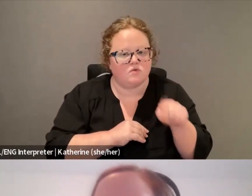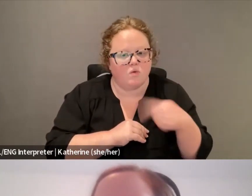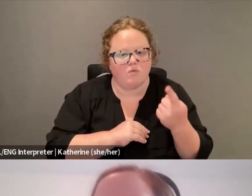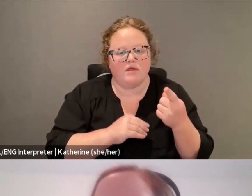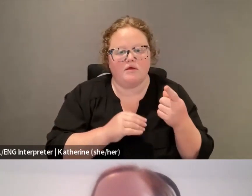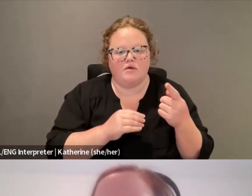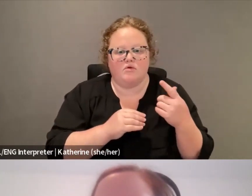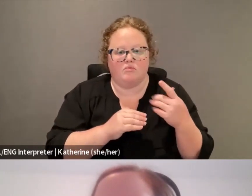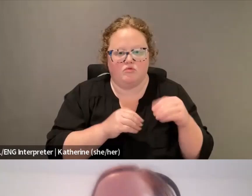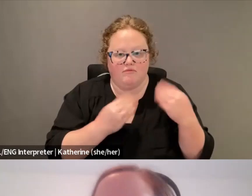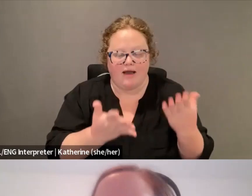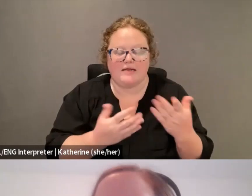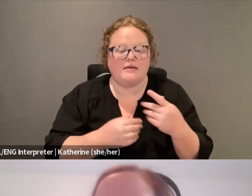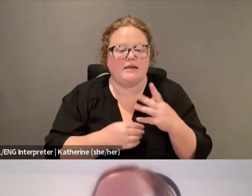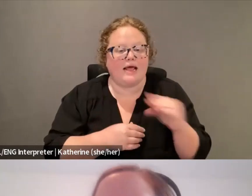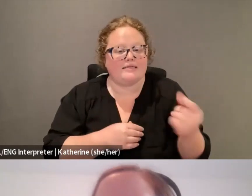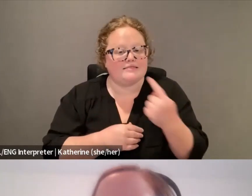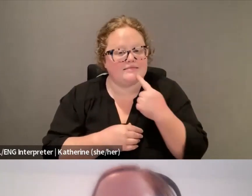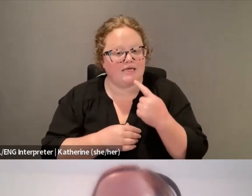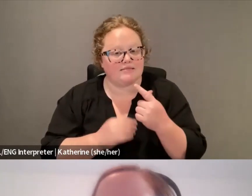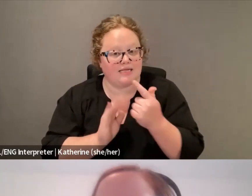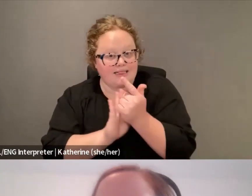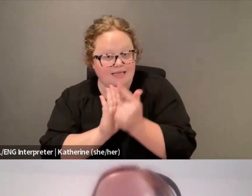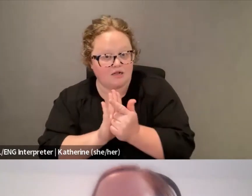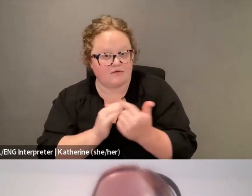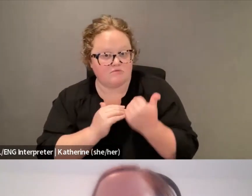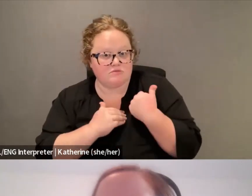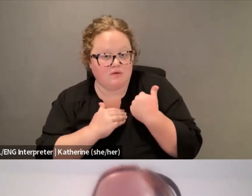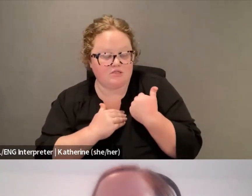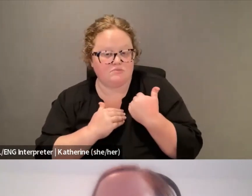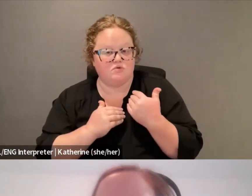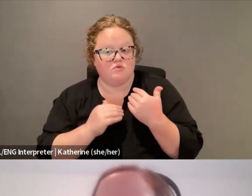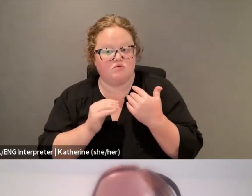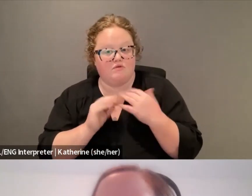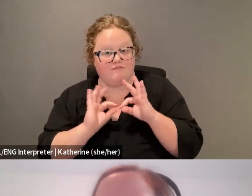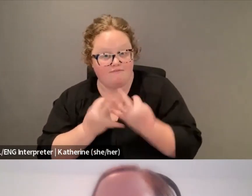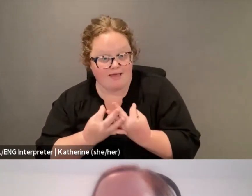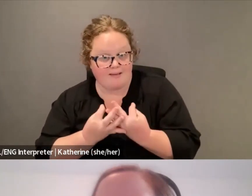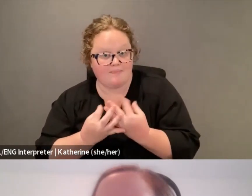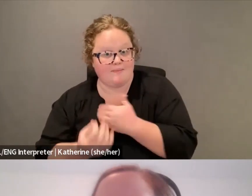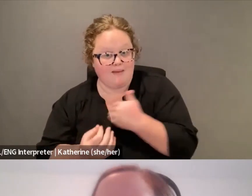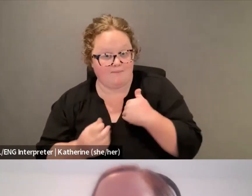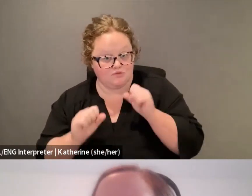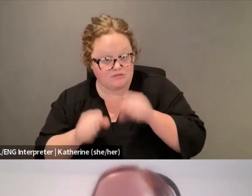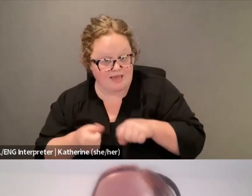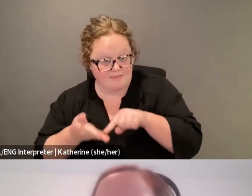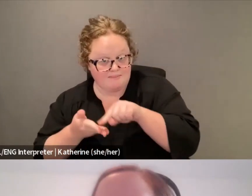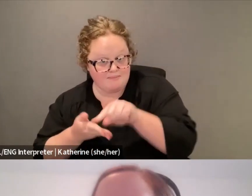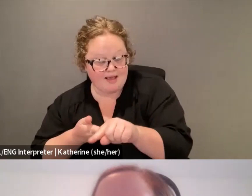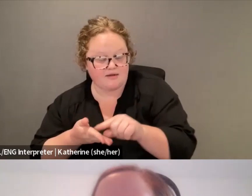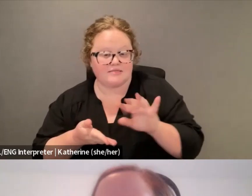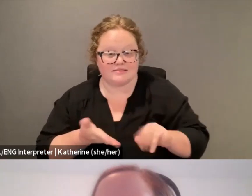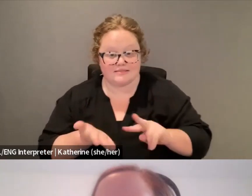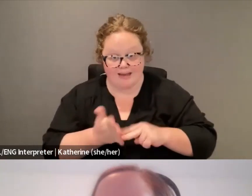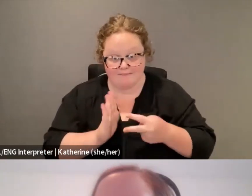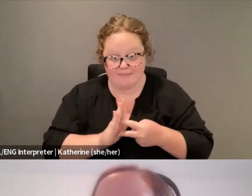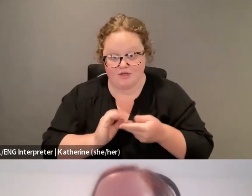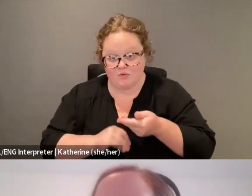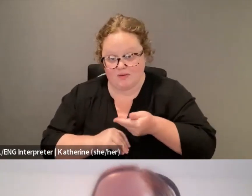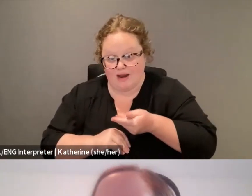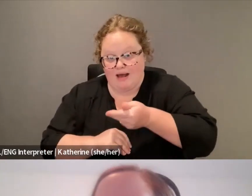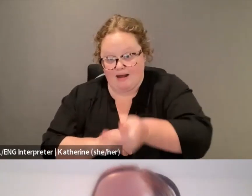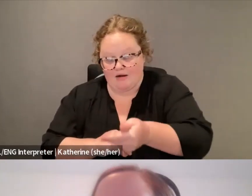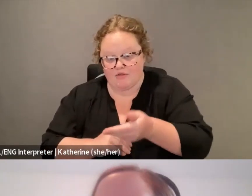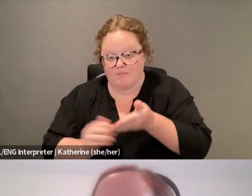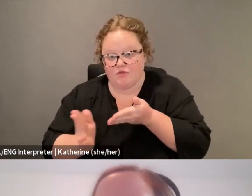responsible relatives can be paid, does that mean the legally responsible relative would be hired through a provider agency